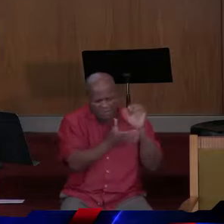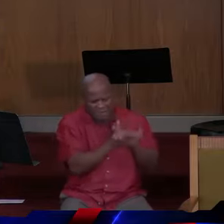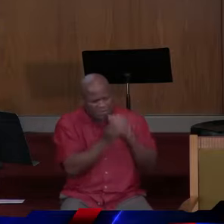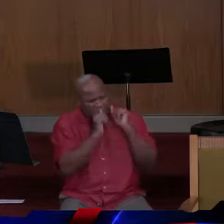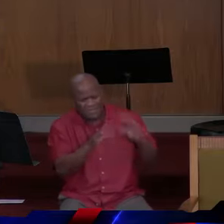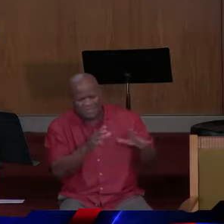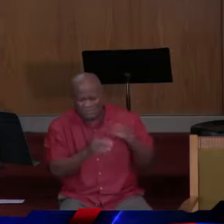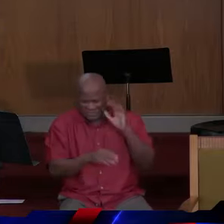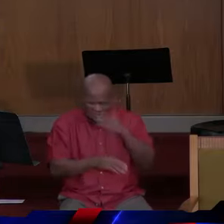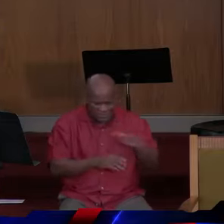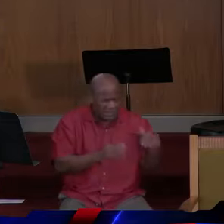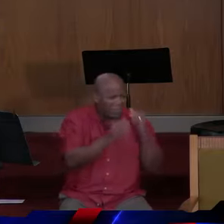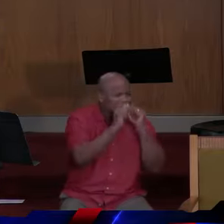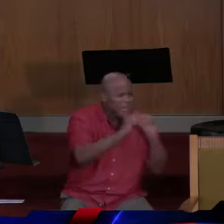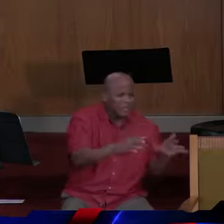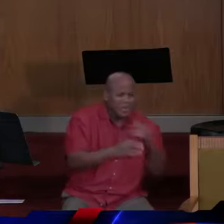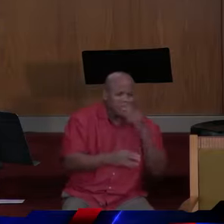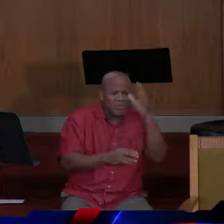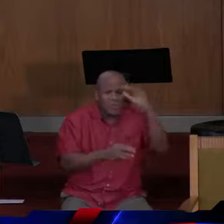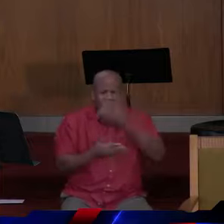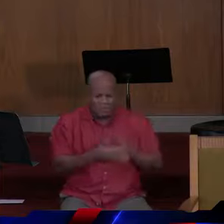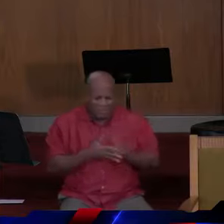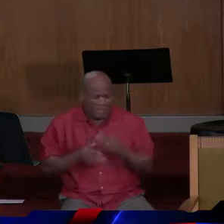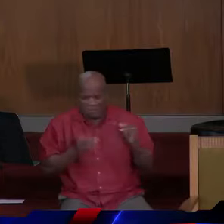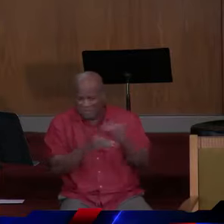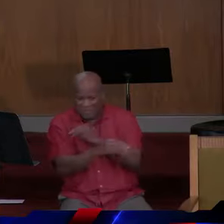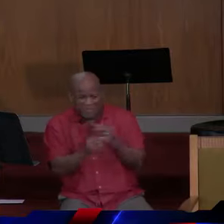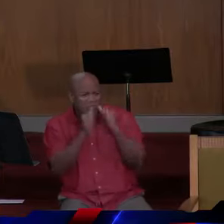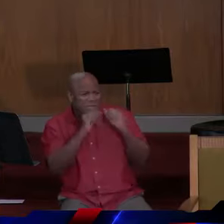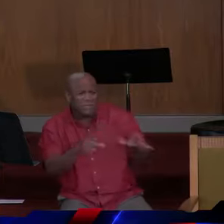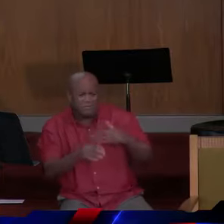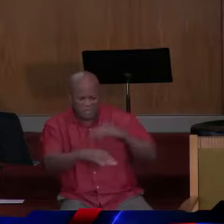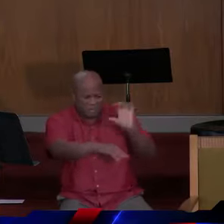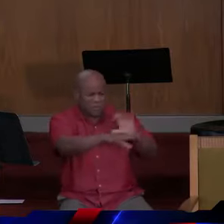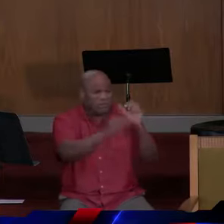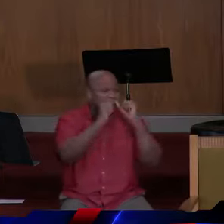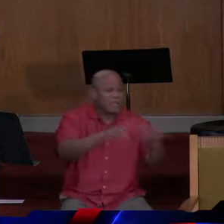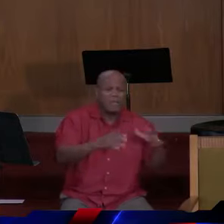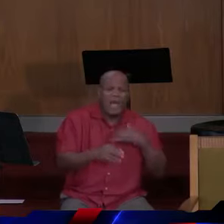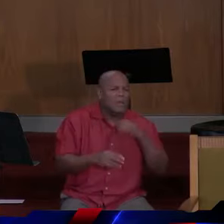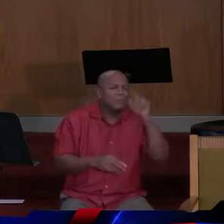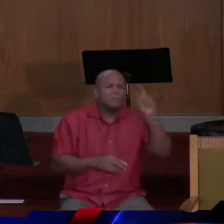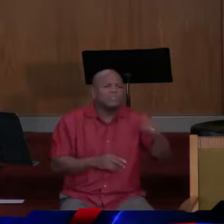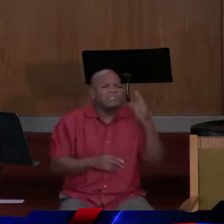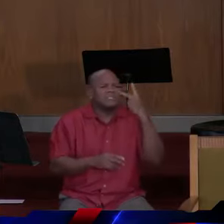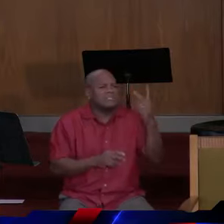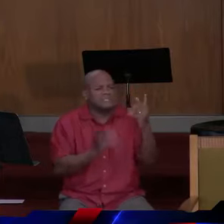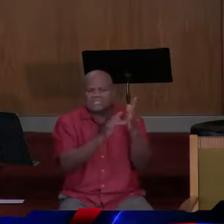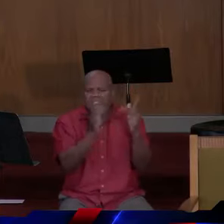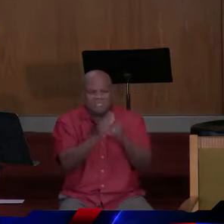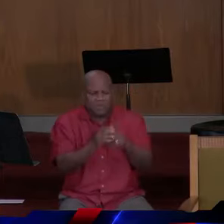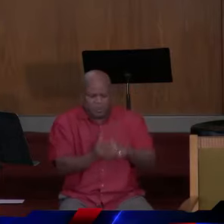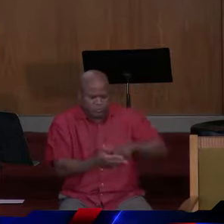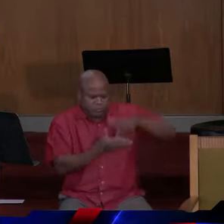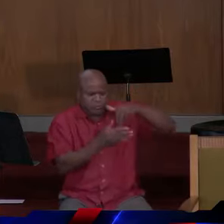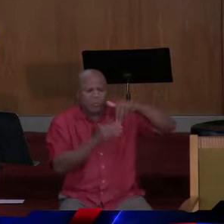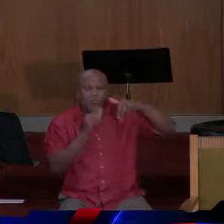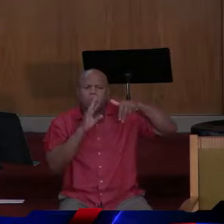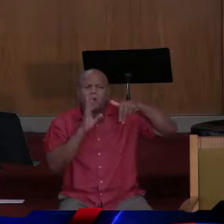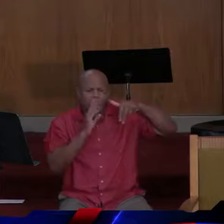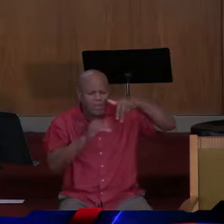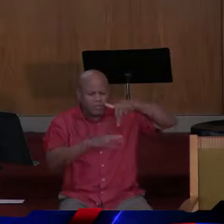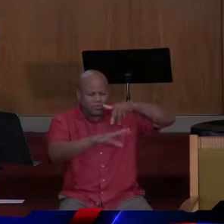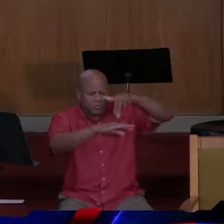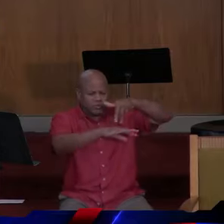already blessed my grandbaby, already blessed my ministry, already blessed my church. I don't need to see Jesus walking on water. I've seen him